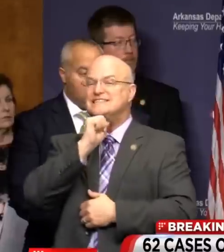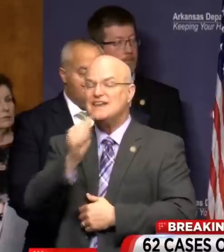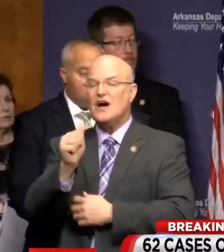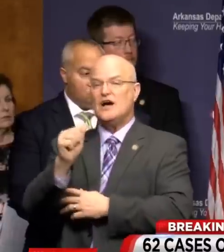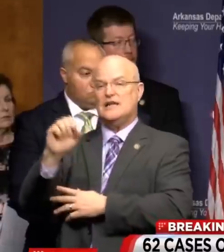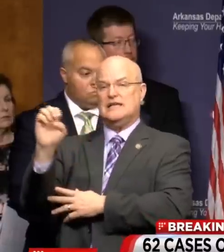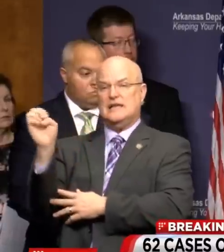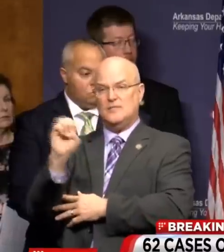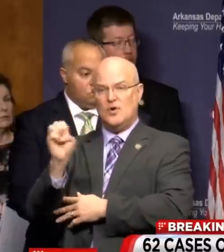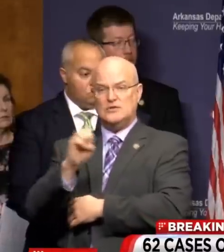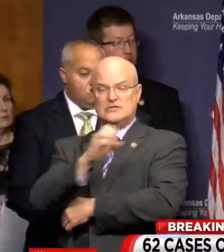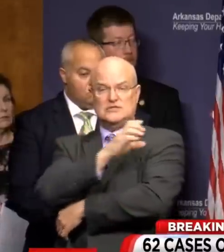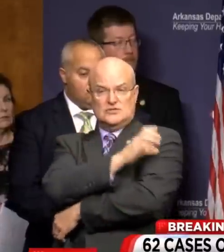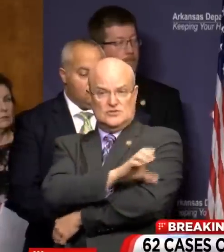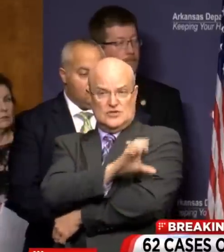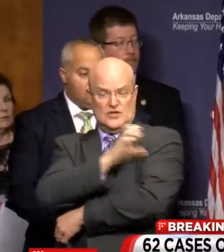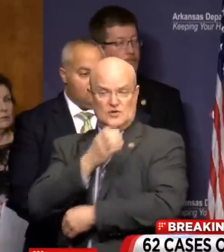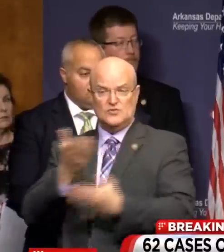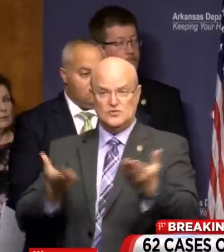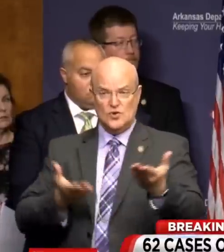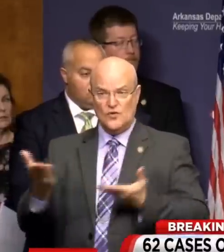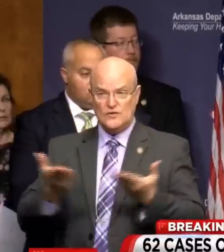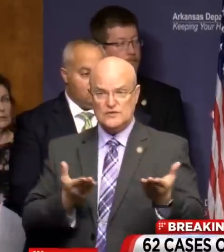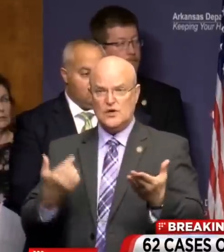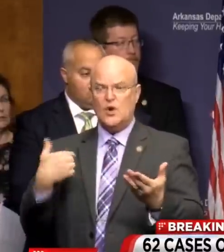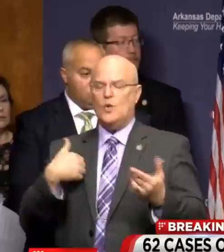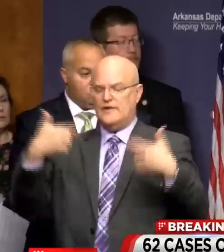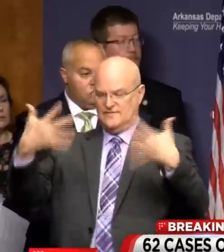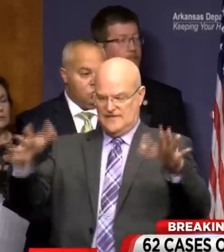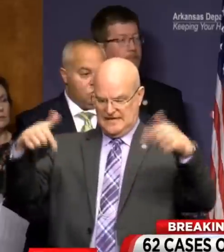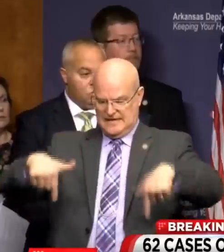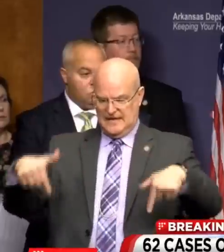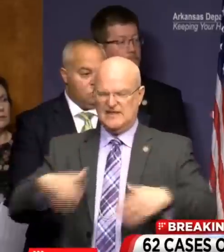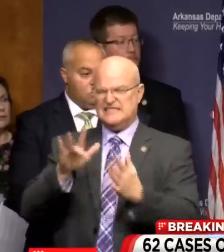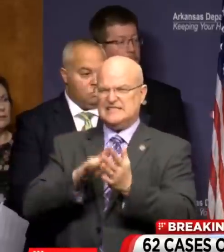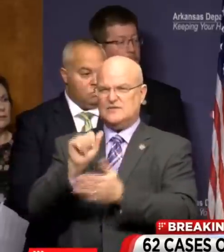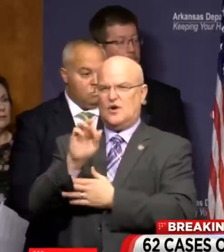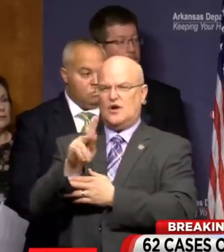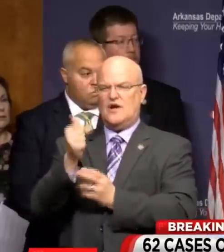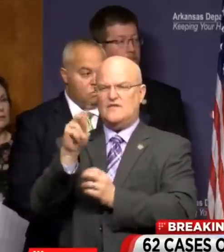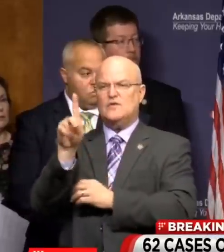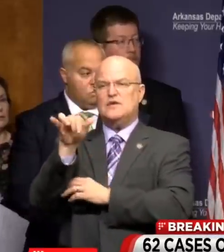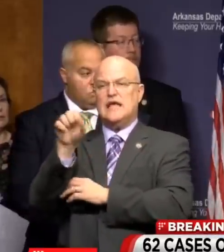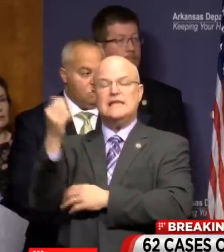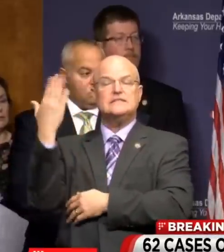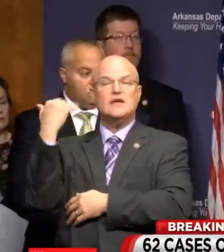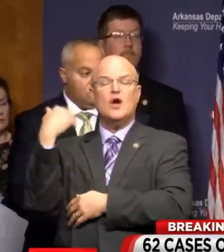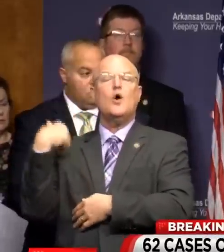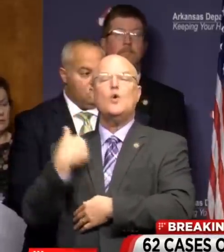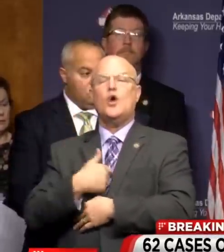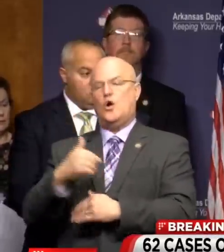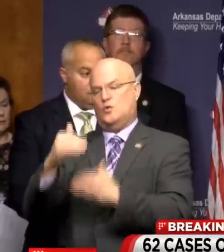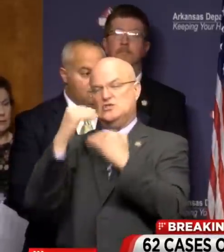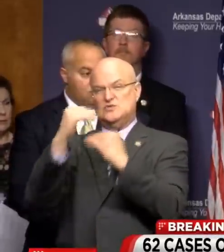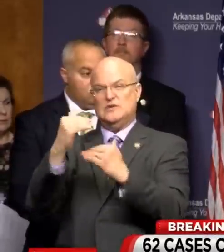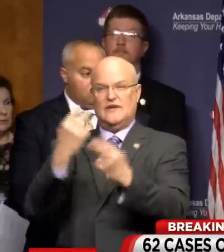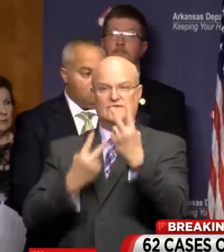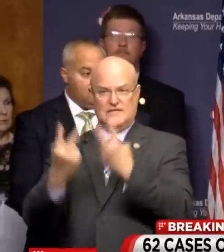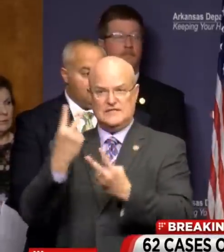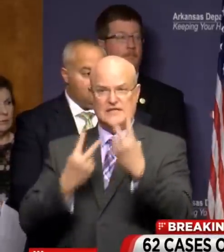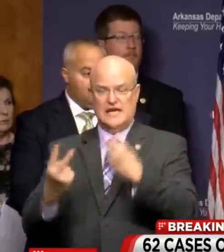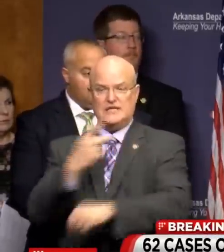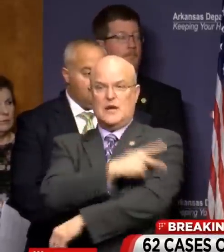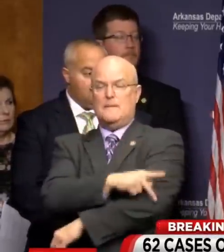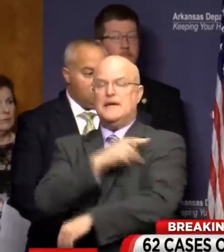non-emergent clinical services. We did that here in Central Arkansas a few days ago, and we're all restricting visitation